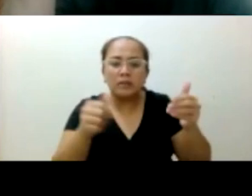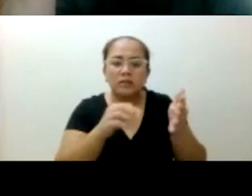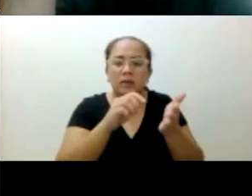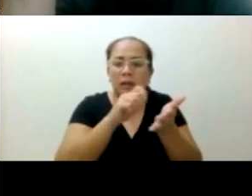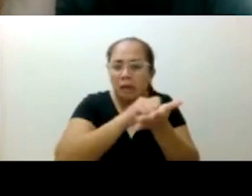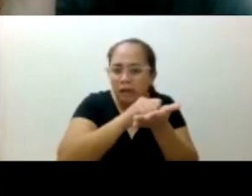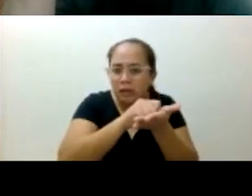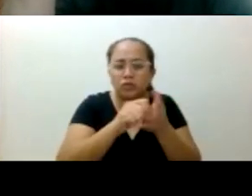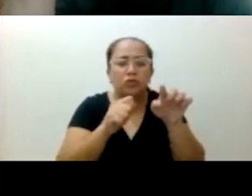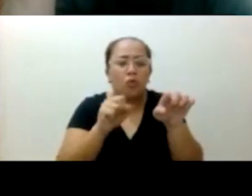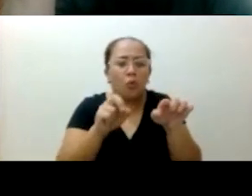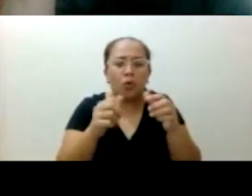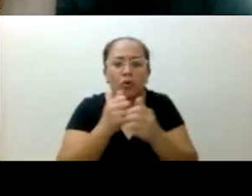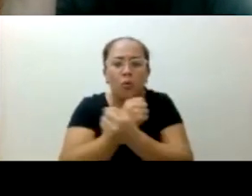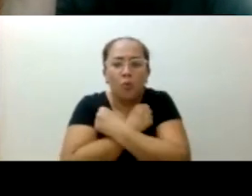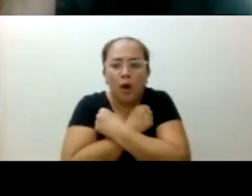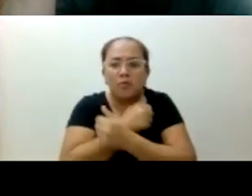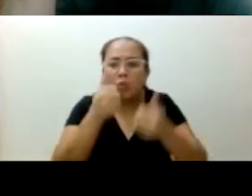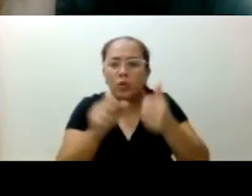first?